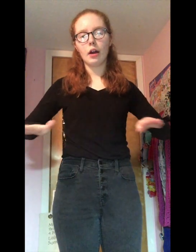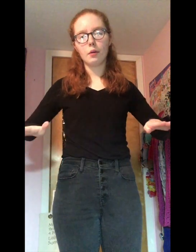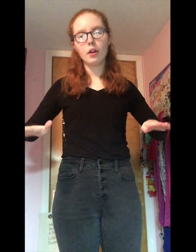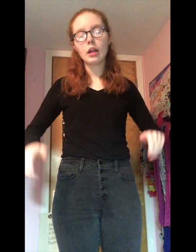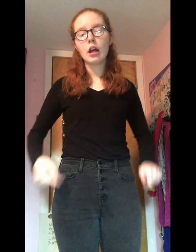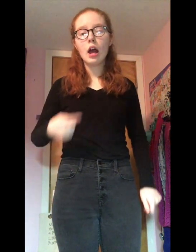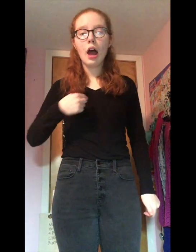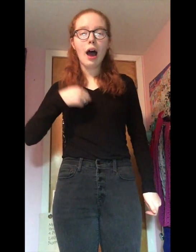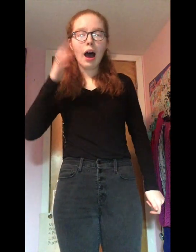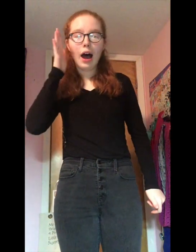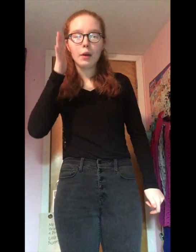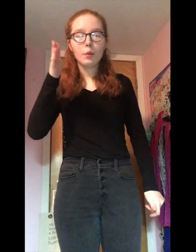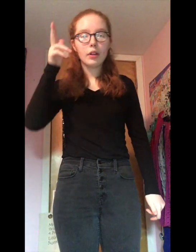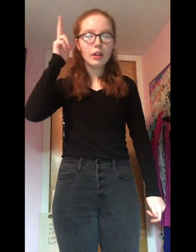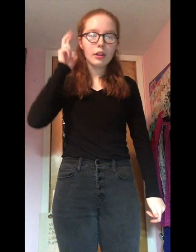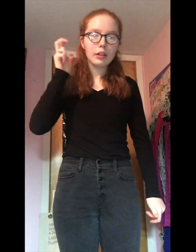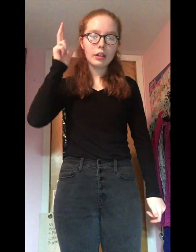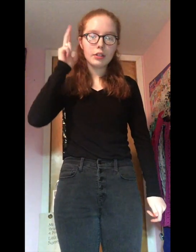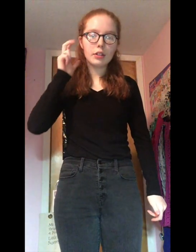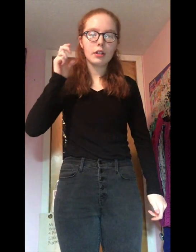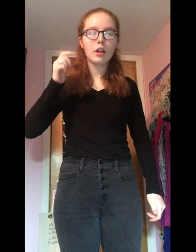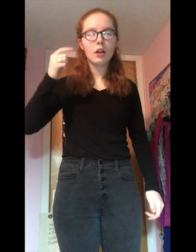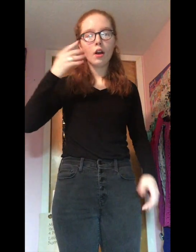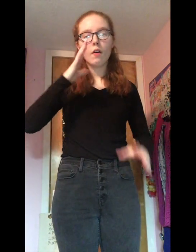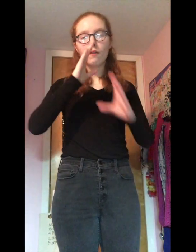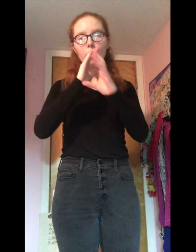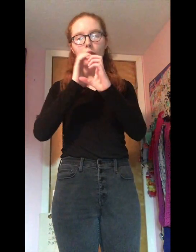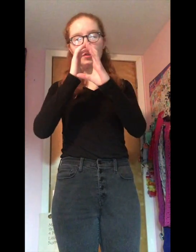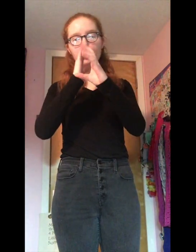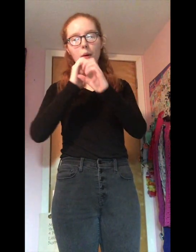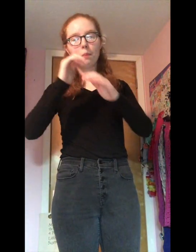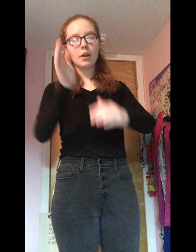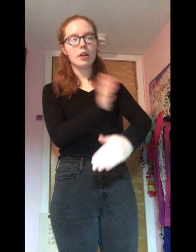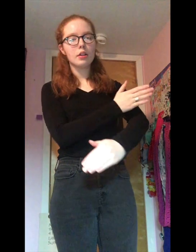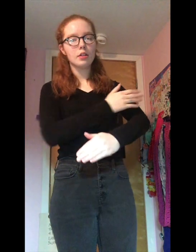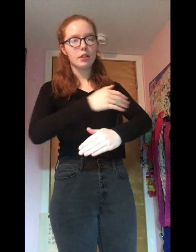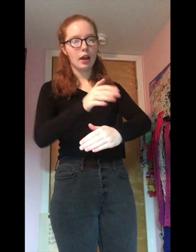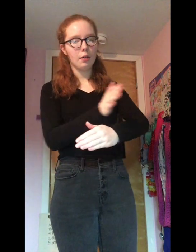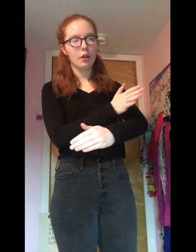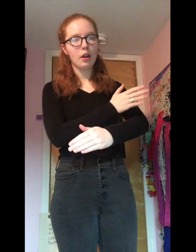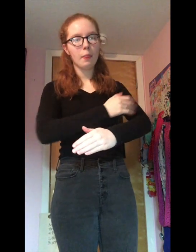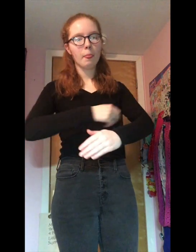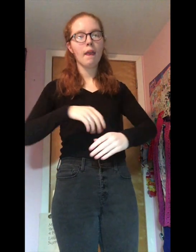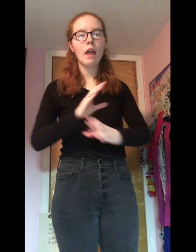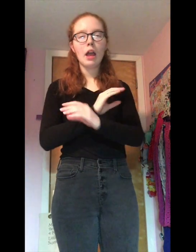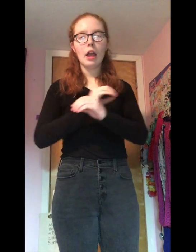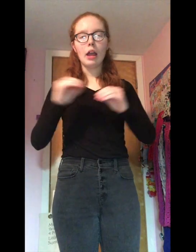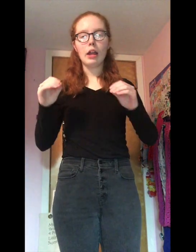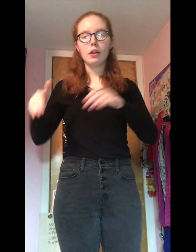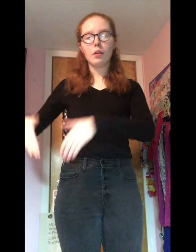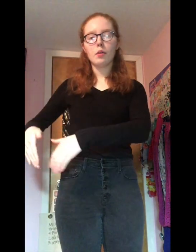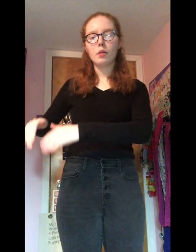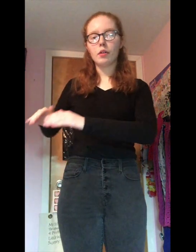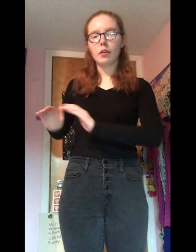underground. I will listen for the trumpet sound. Ain't no